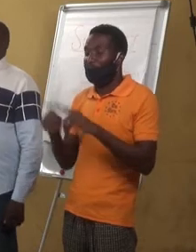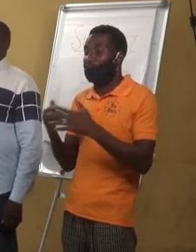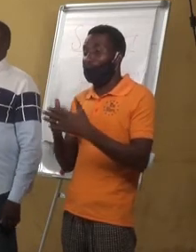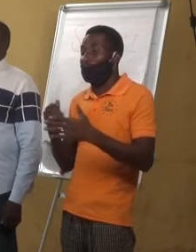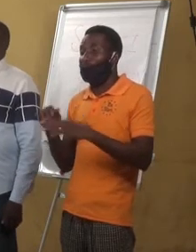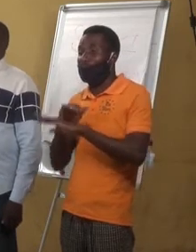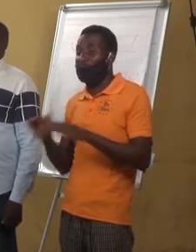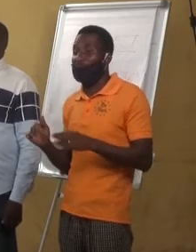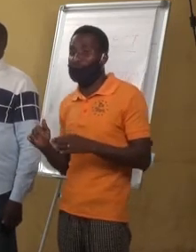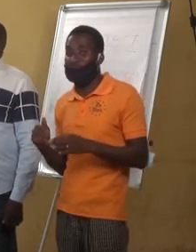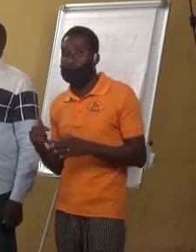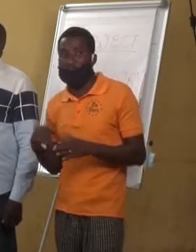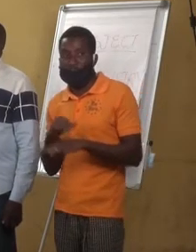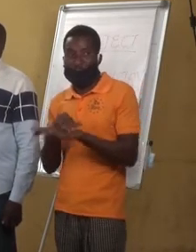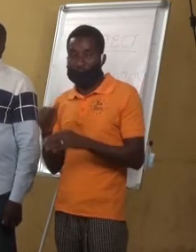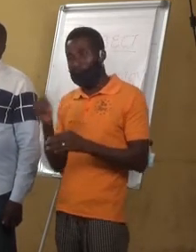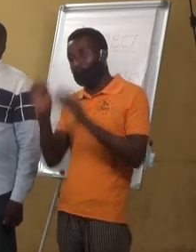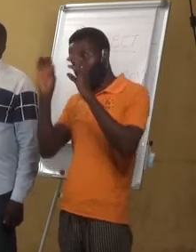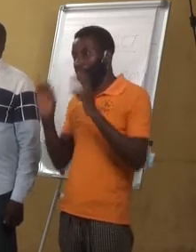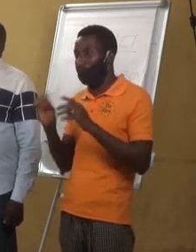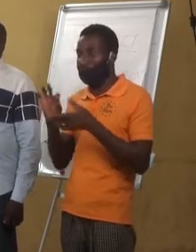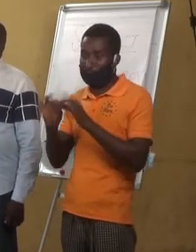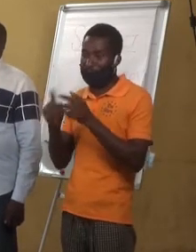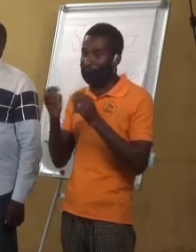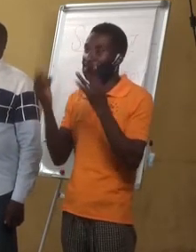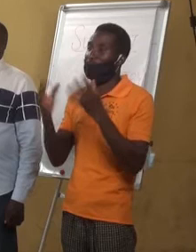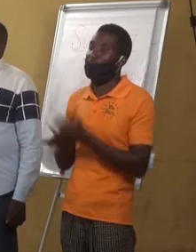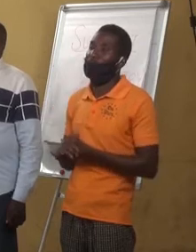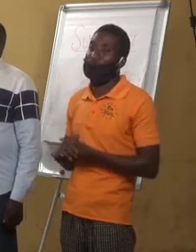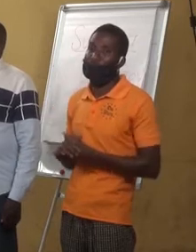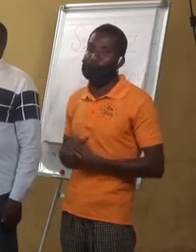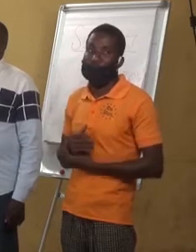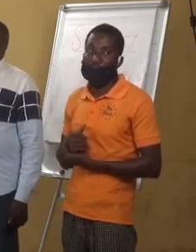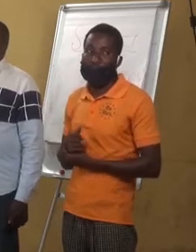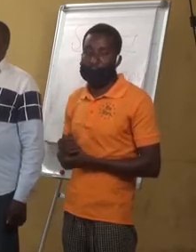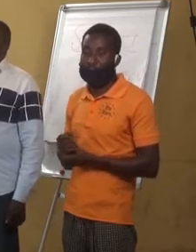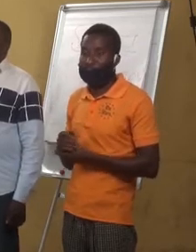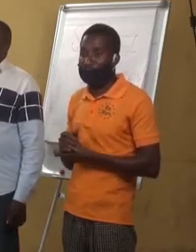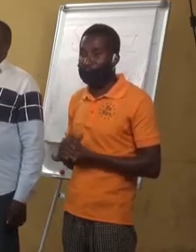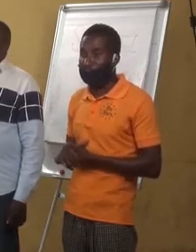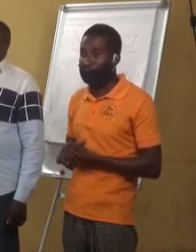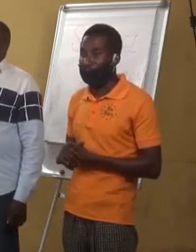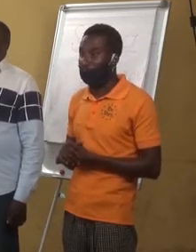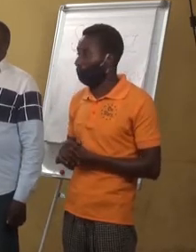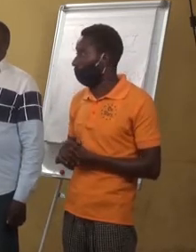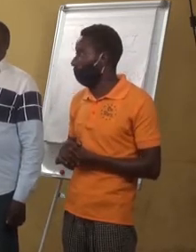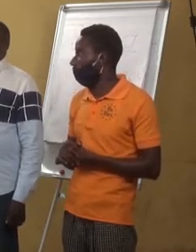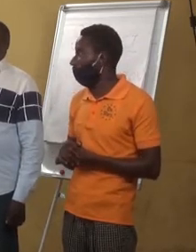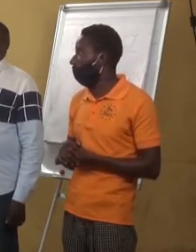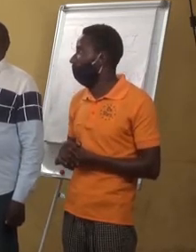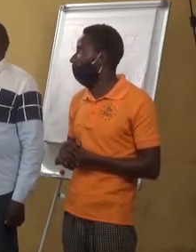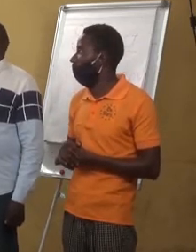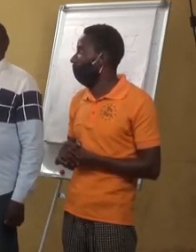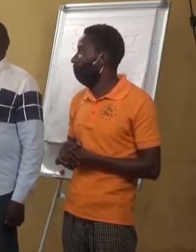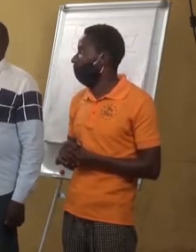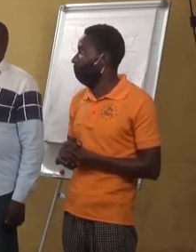I would like to call my able colleague, Mr. Philip Mamman, to come forward and then give you a review of